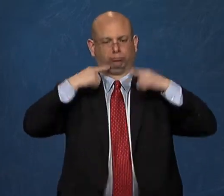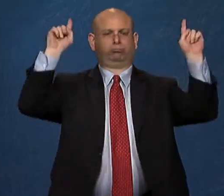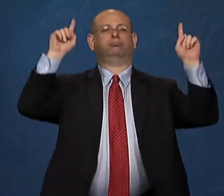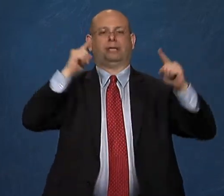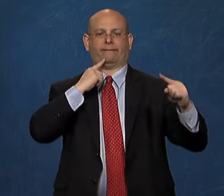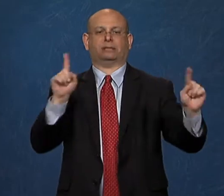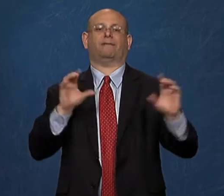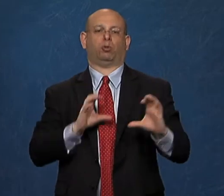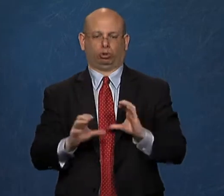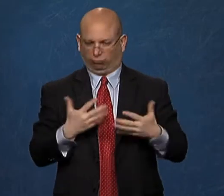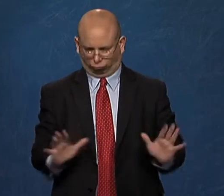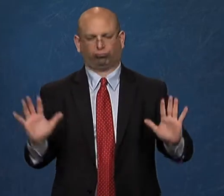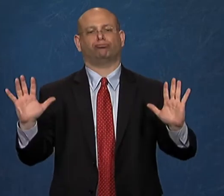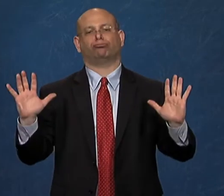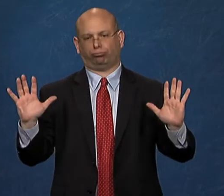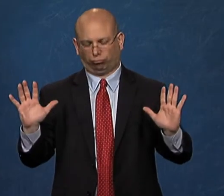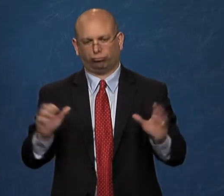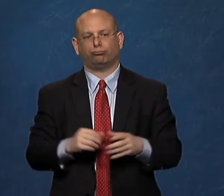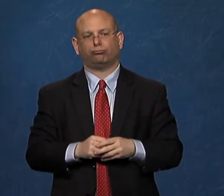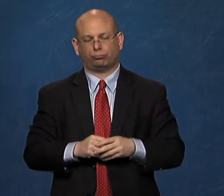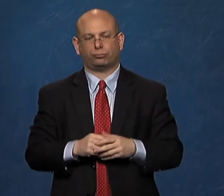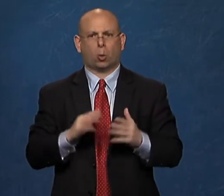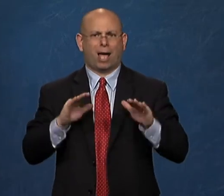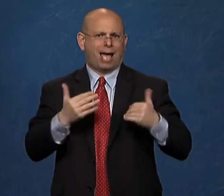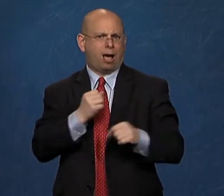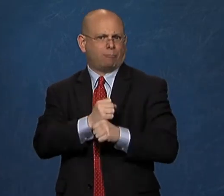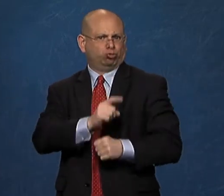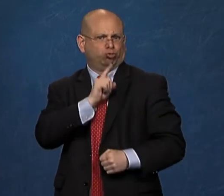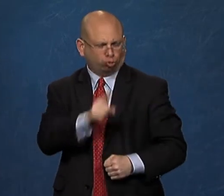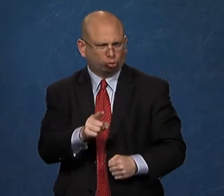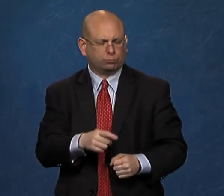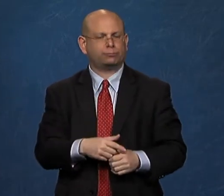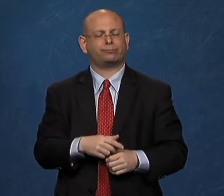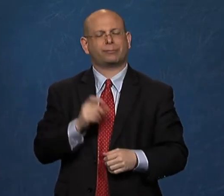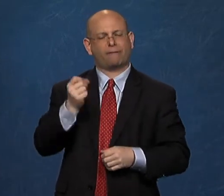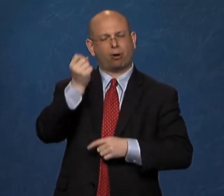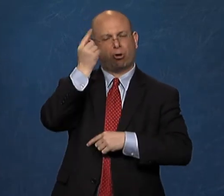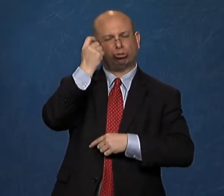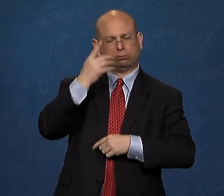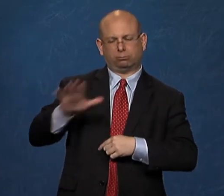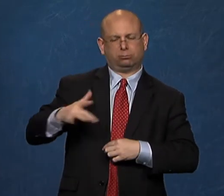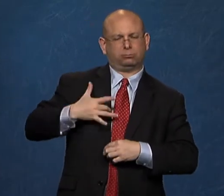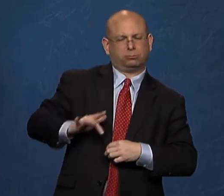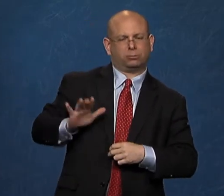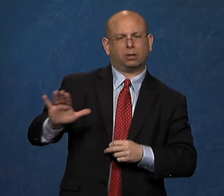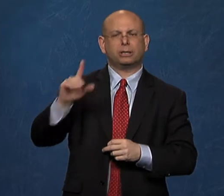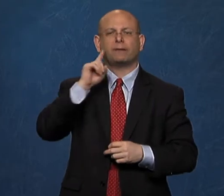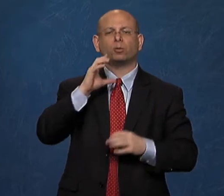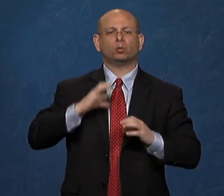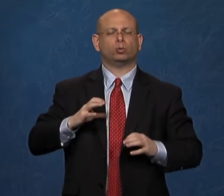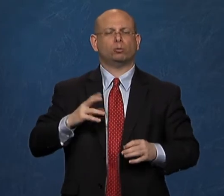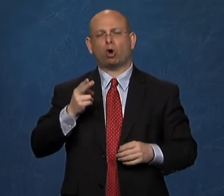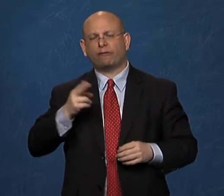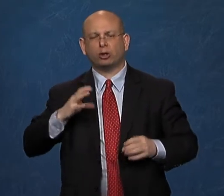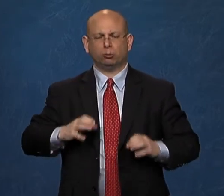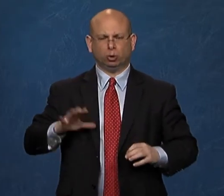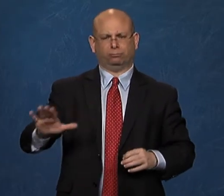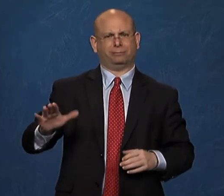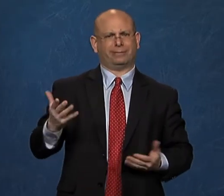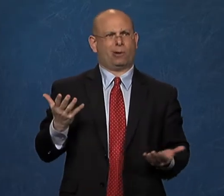able to be situated in such a way that the deaf person feels satisfied that they're getting equal and adequate communication, then VR can be used. So most importantly